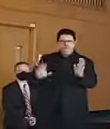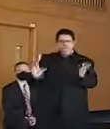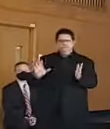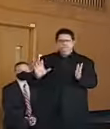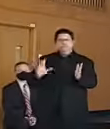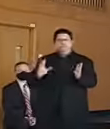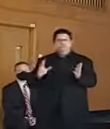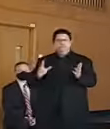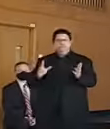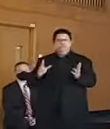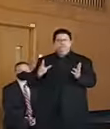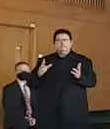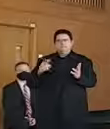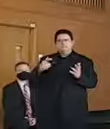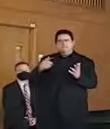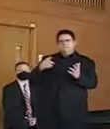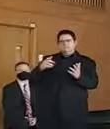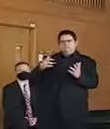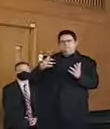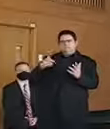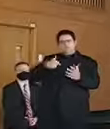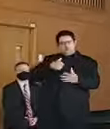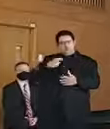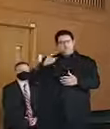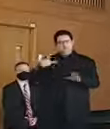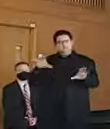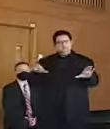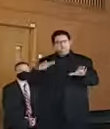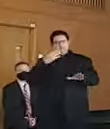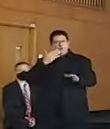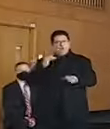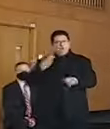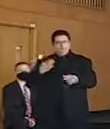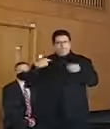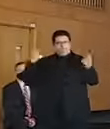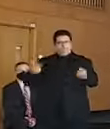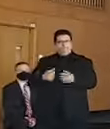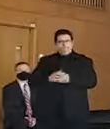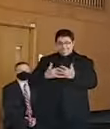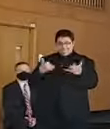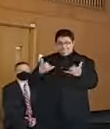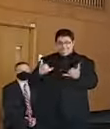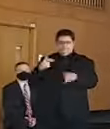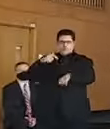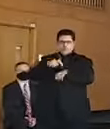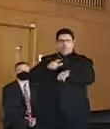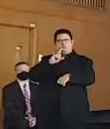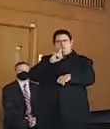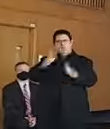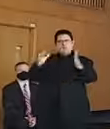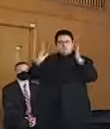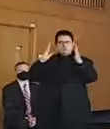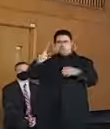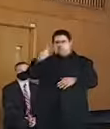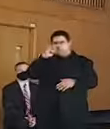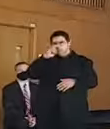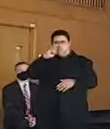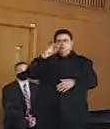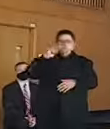offer us some encouragement. We have done a good job. But now is the time to turn it around. We can't do